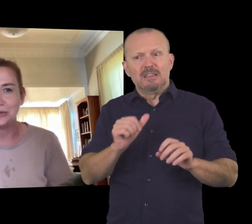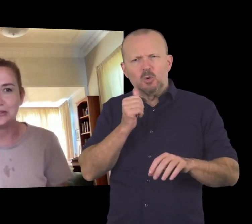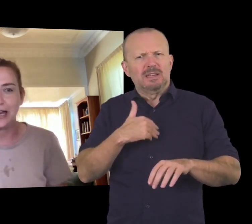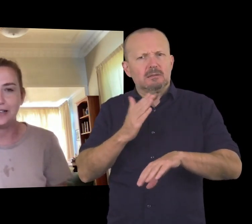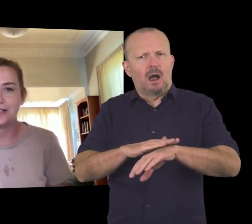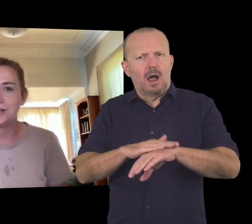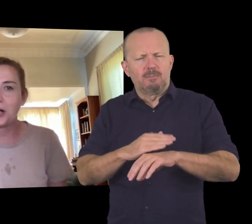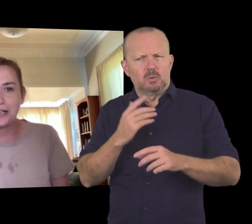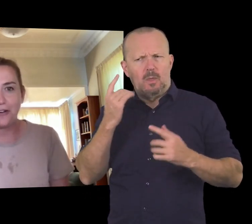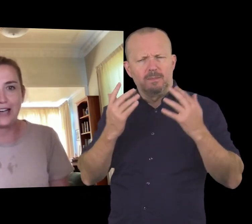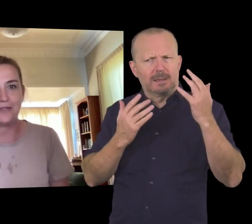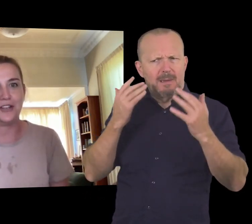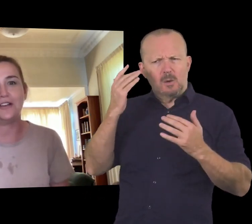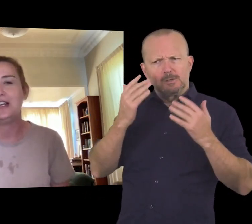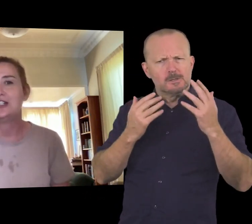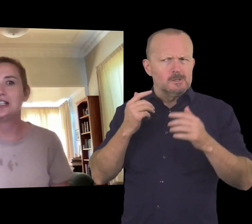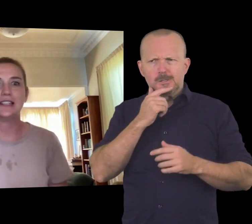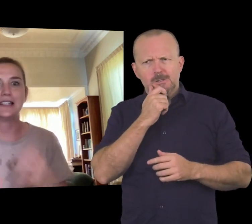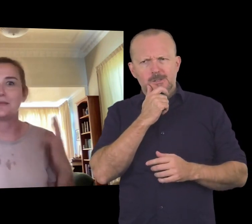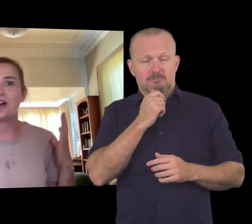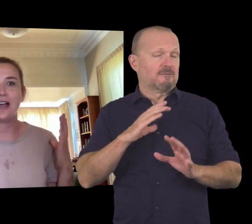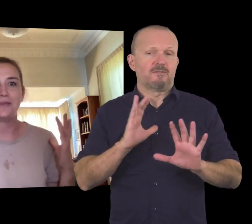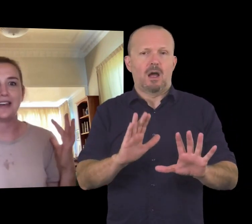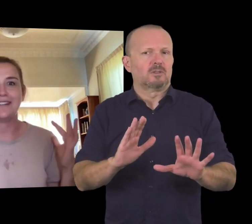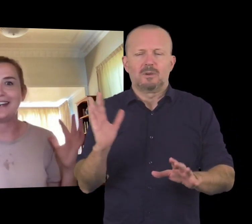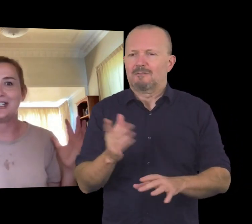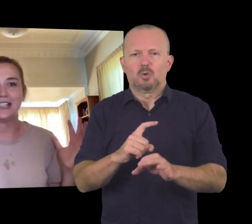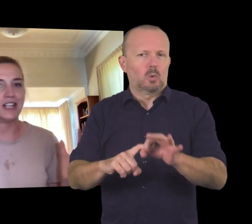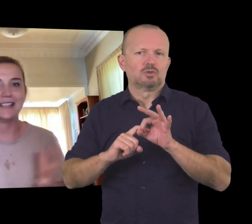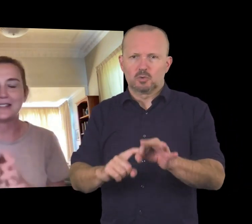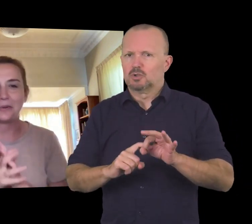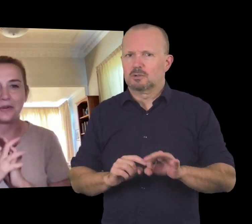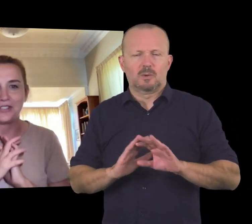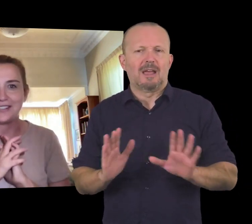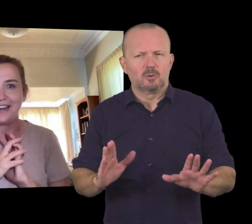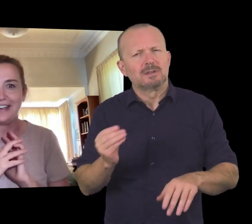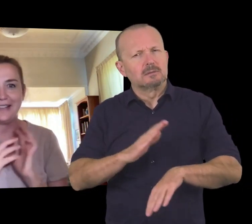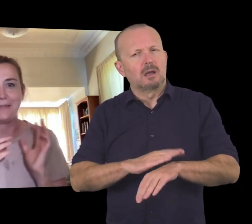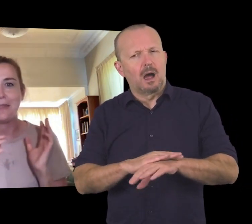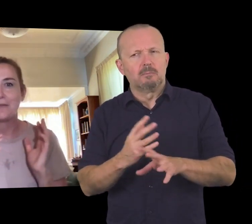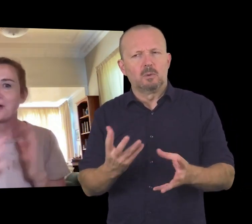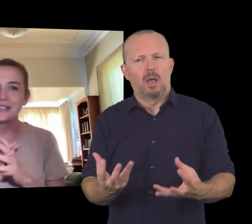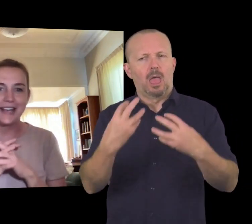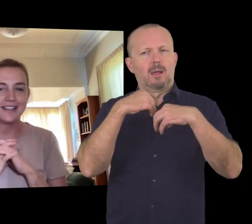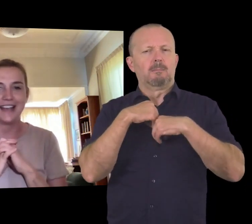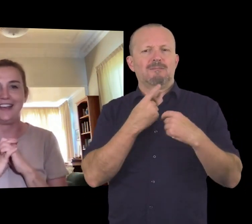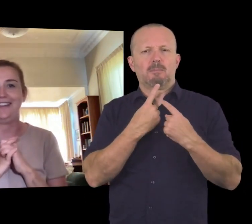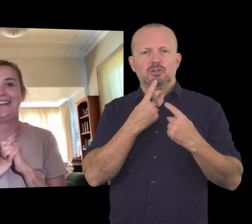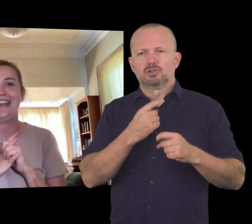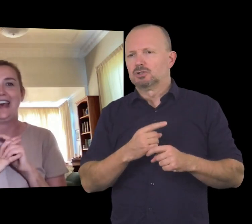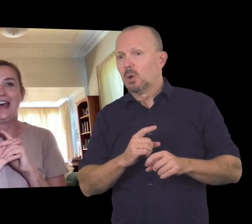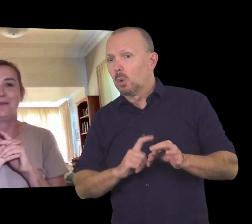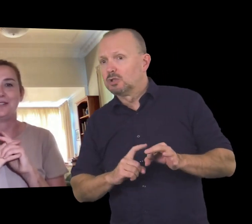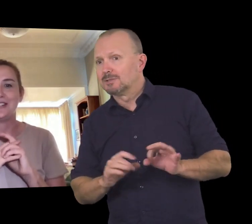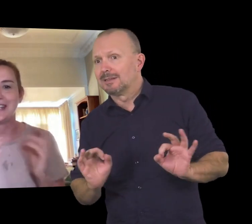at all? And totally fine if you just need some time to kind of digest what we've just done and process